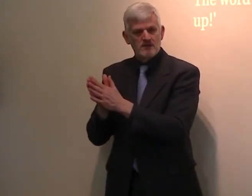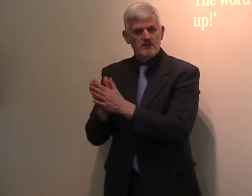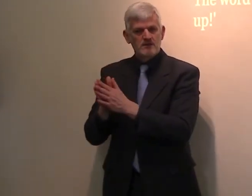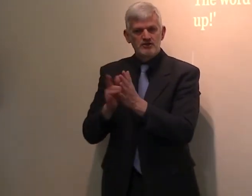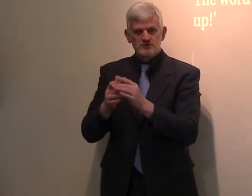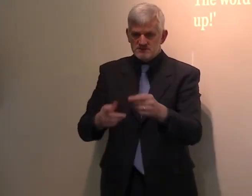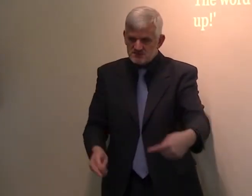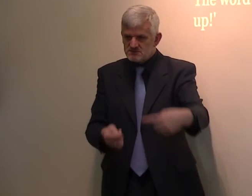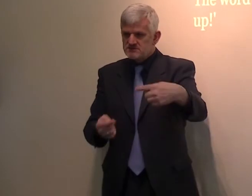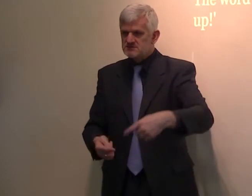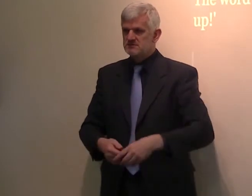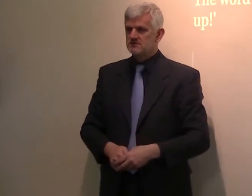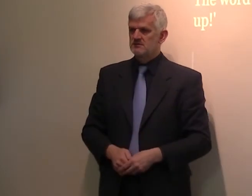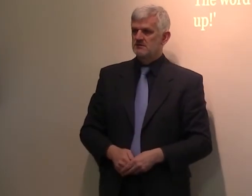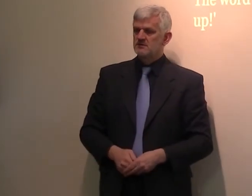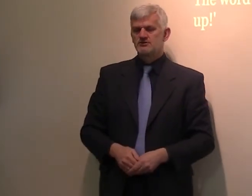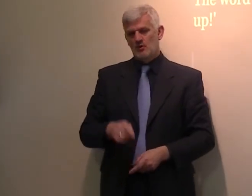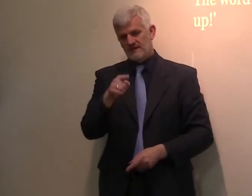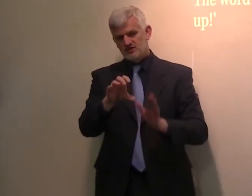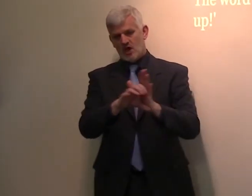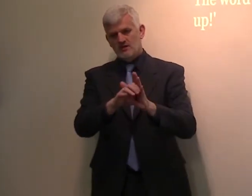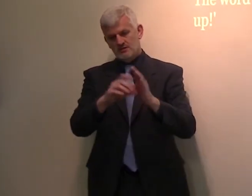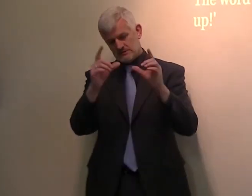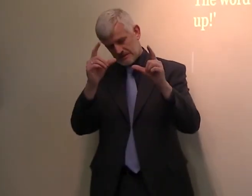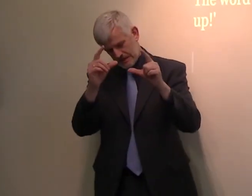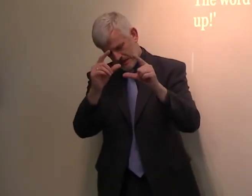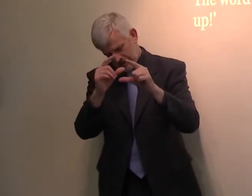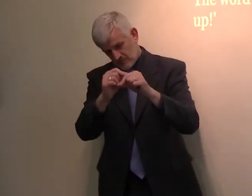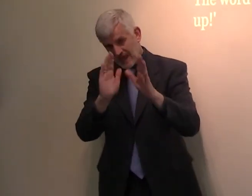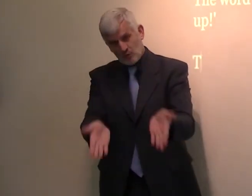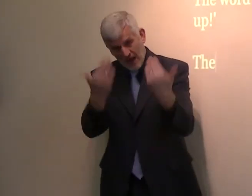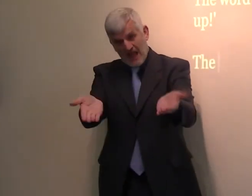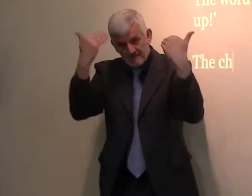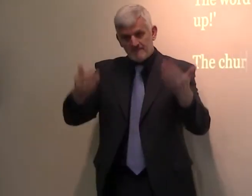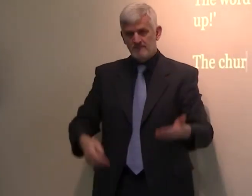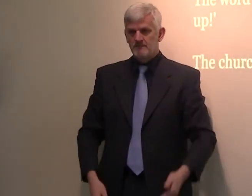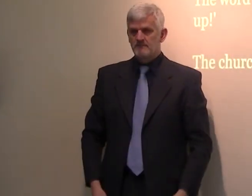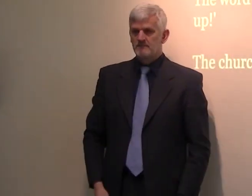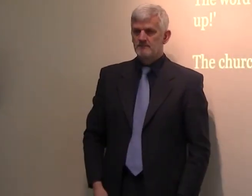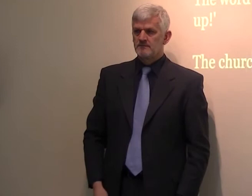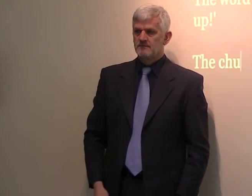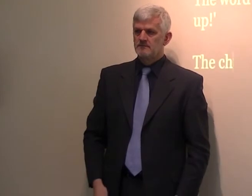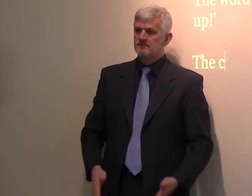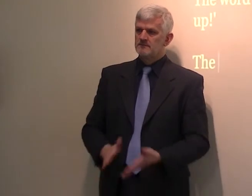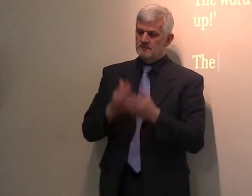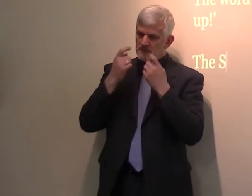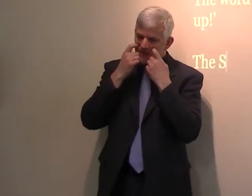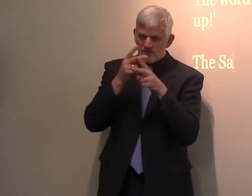was falling into sleep and they need to wake up. Be watchful, be vigilant, serve the Lord, but